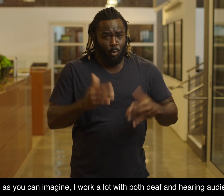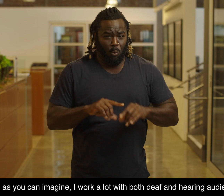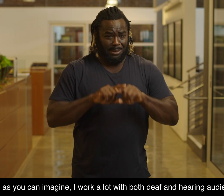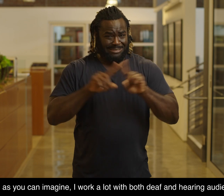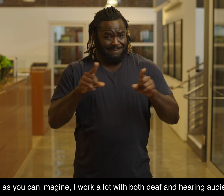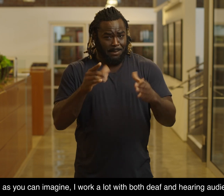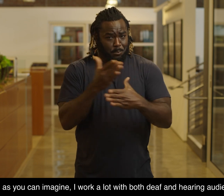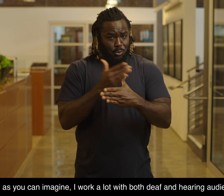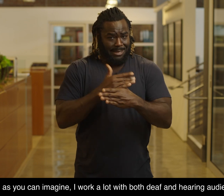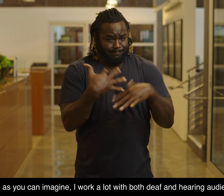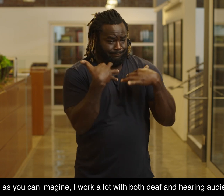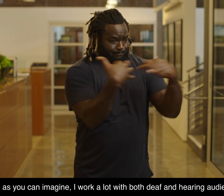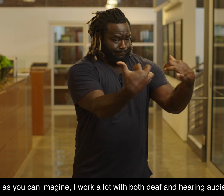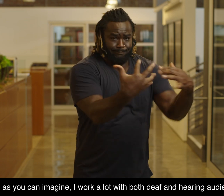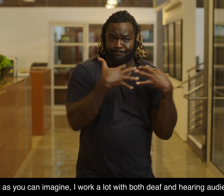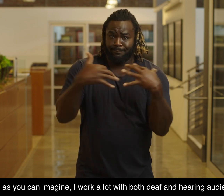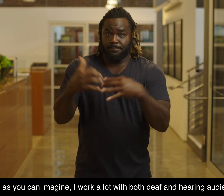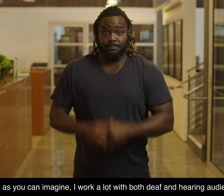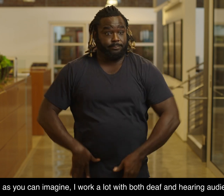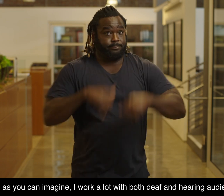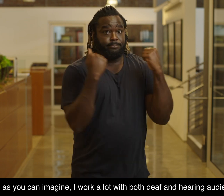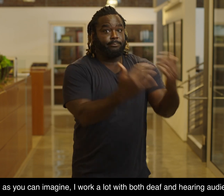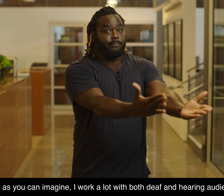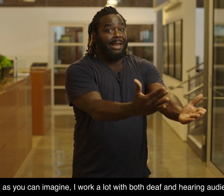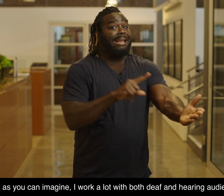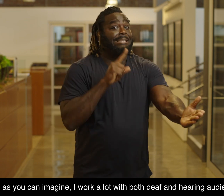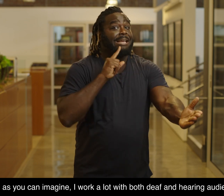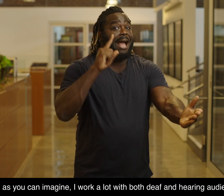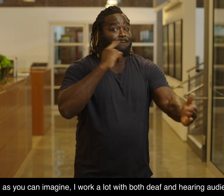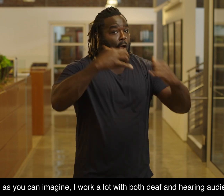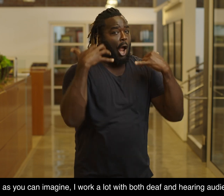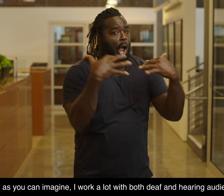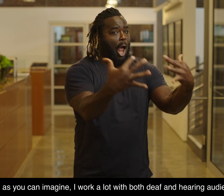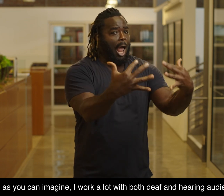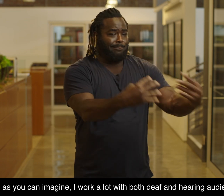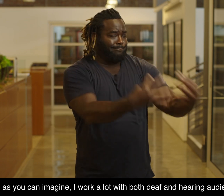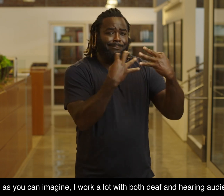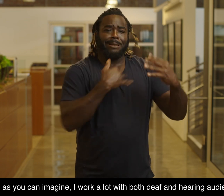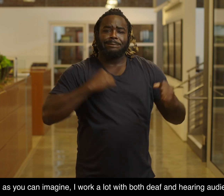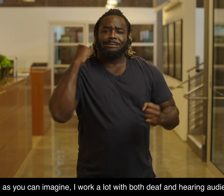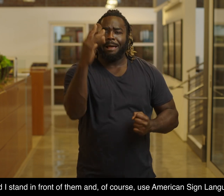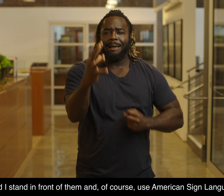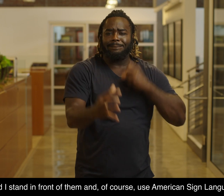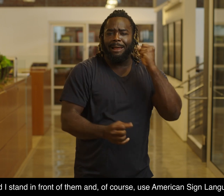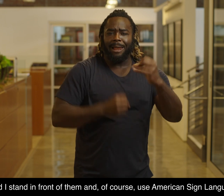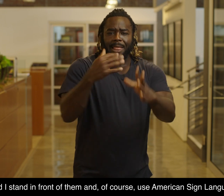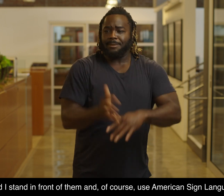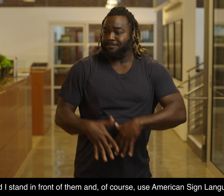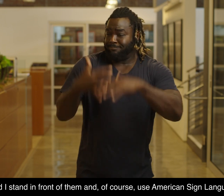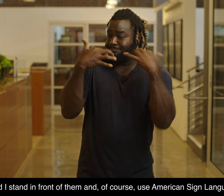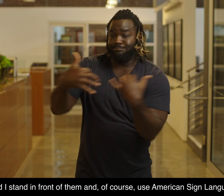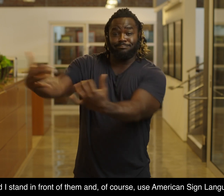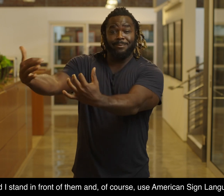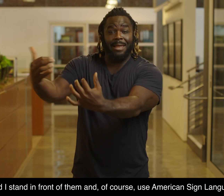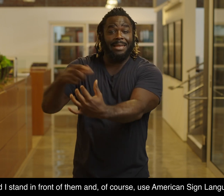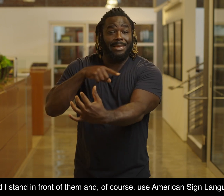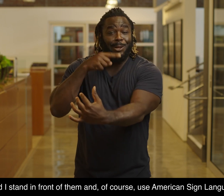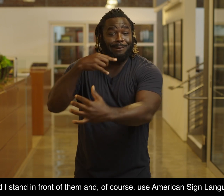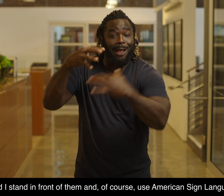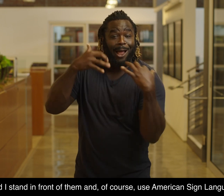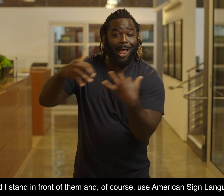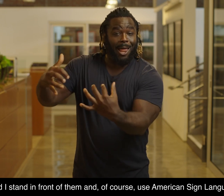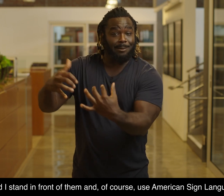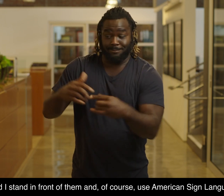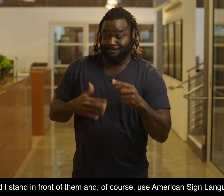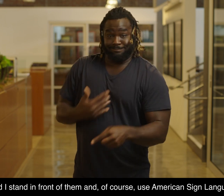Now, as you can imagine, I work a lot with both deaf and hearing audiences. And I stand in